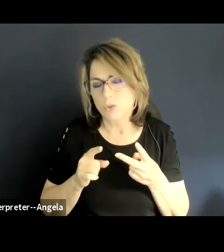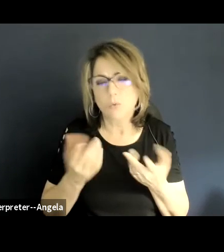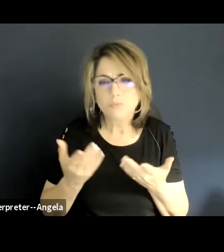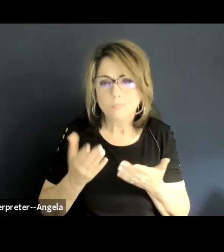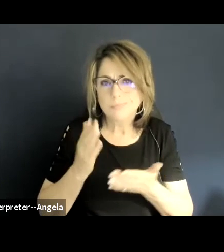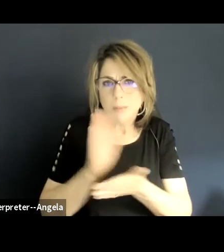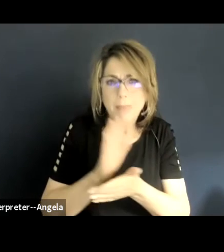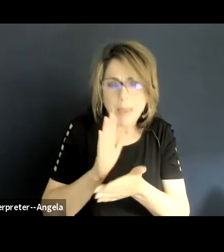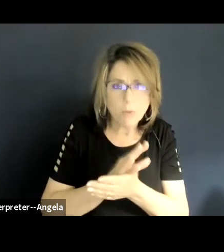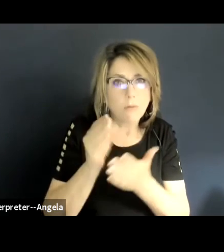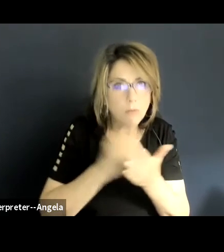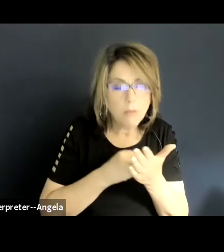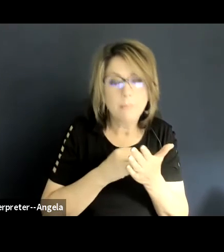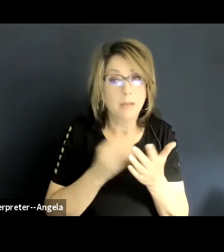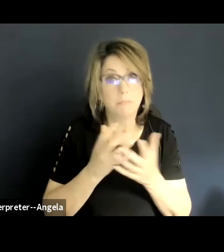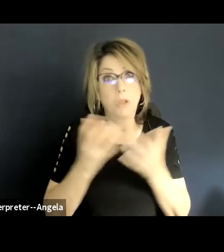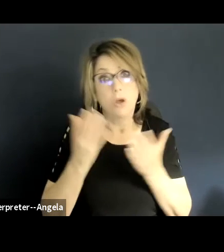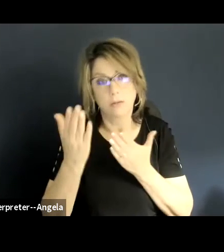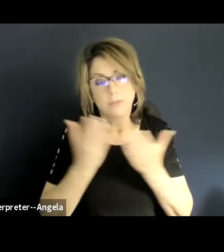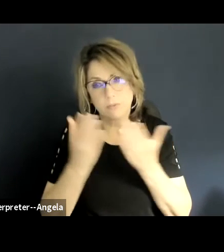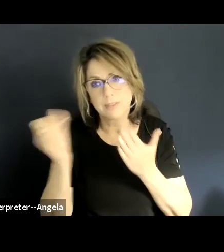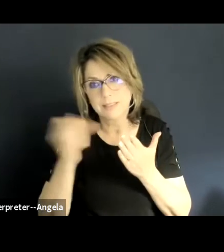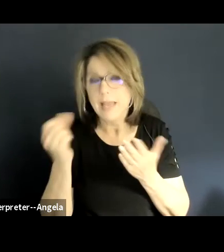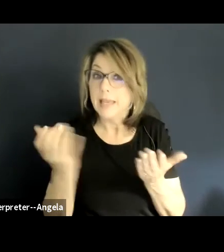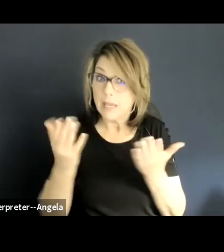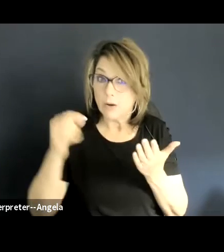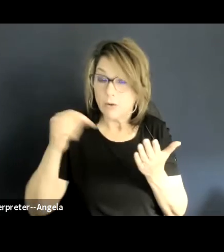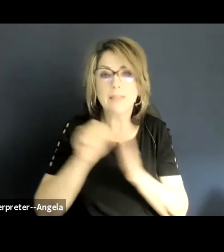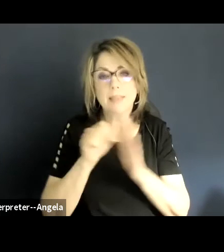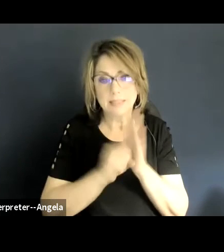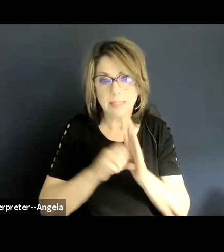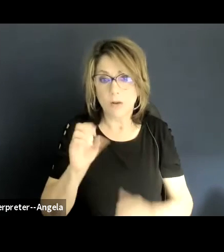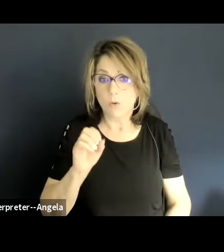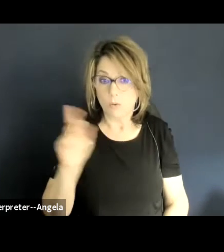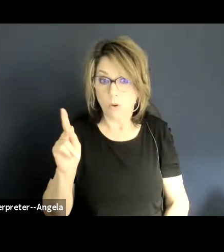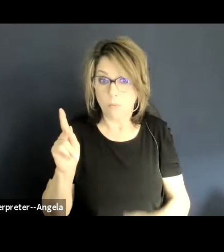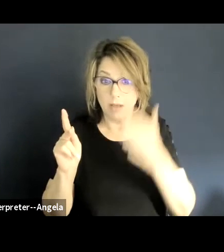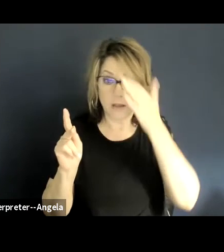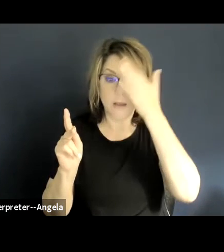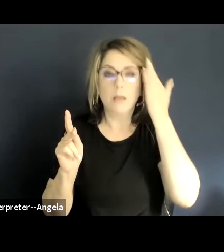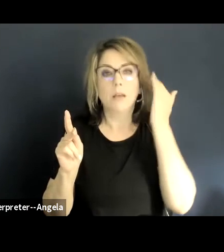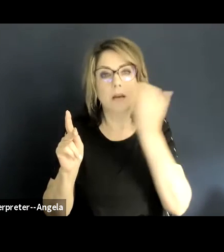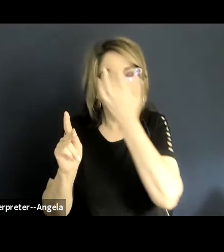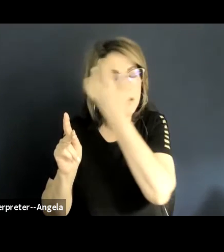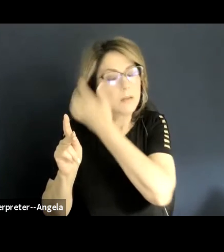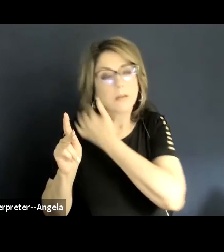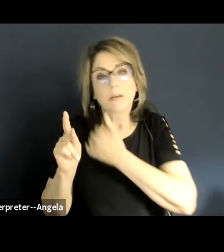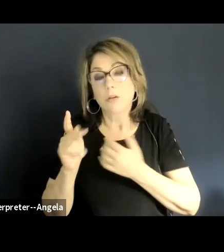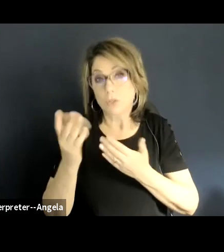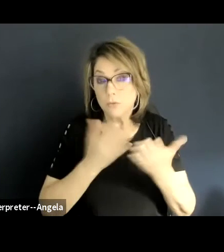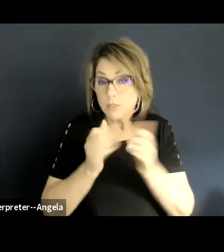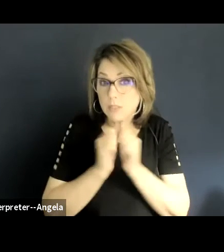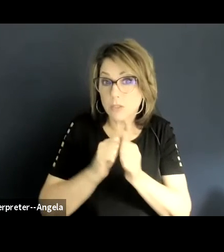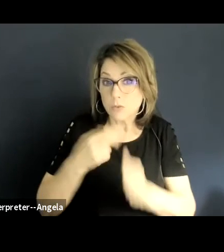there are going to be quite a bit of services that are like here in the state in Oklahoma. Medicare services are being provided through Humana